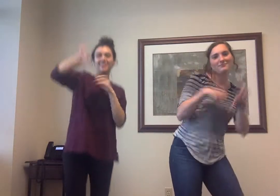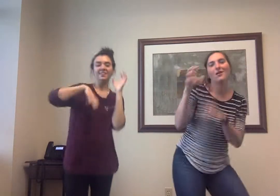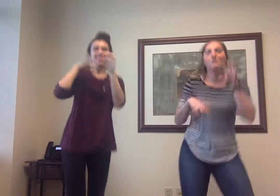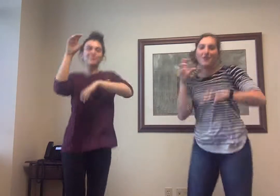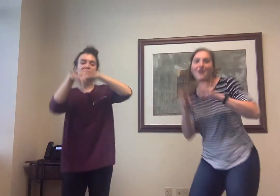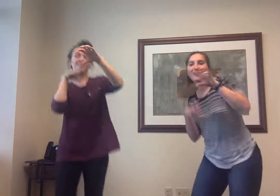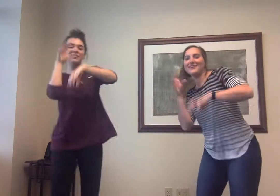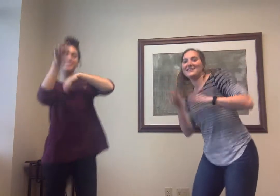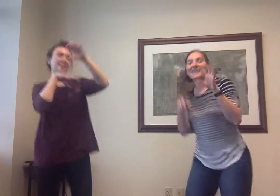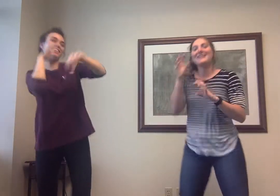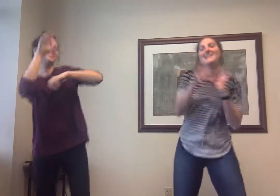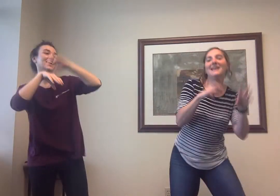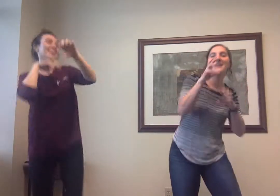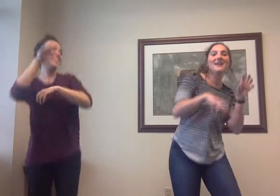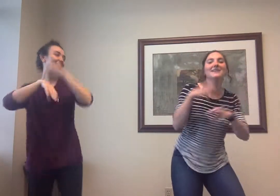he's rolling like a lion.